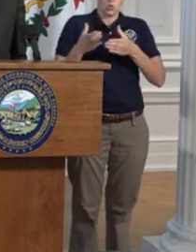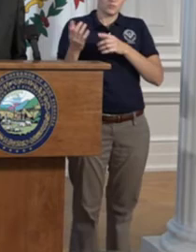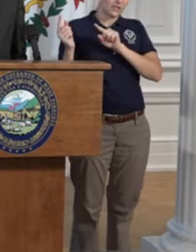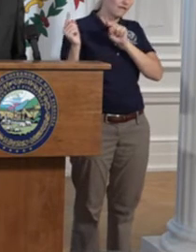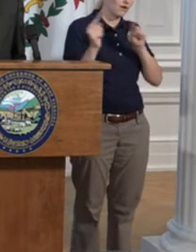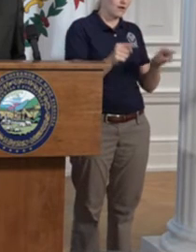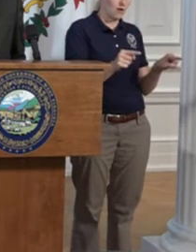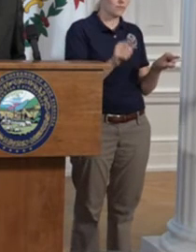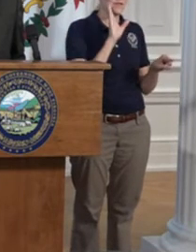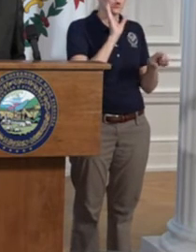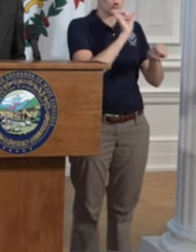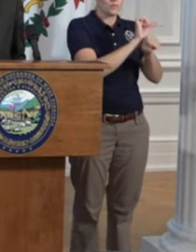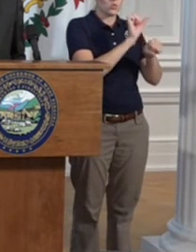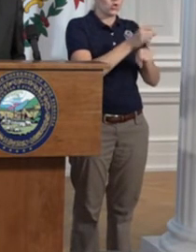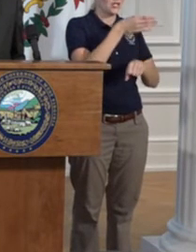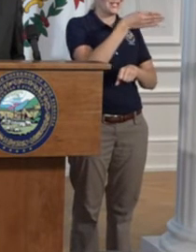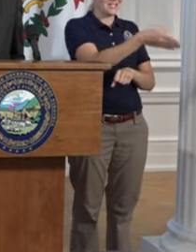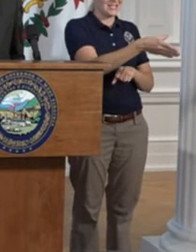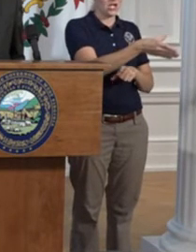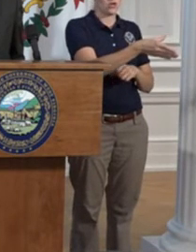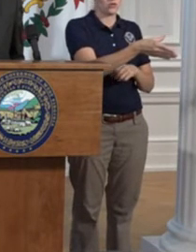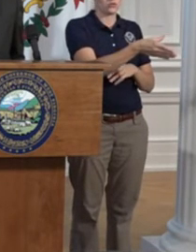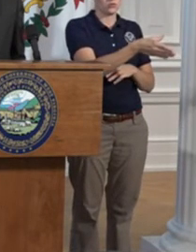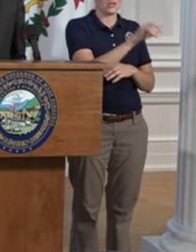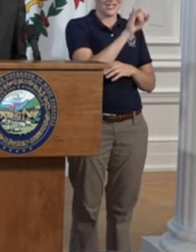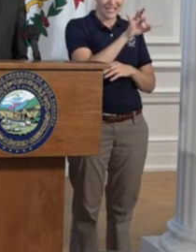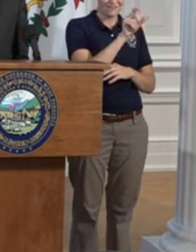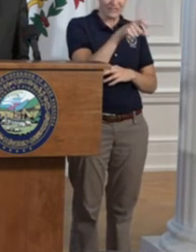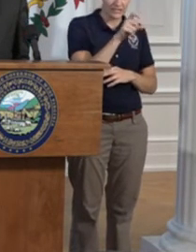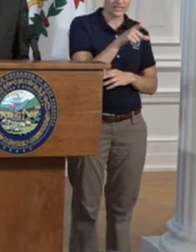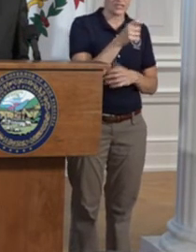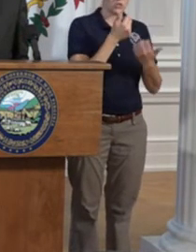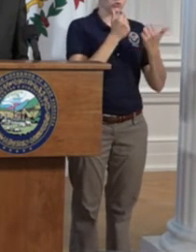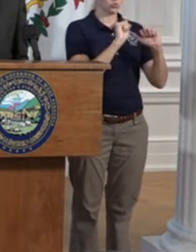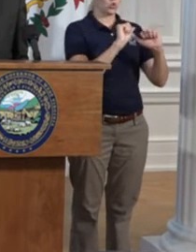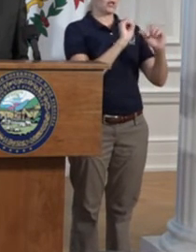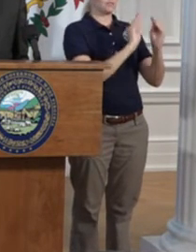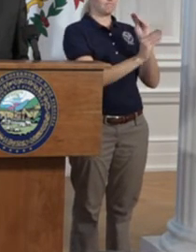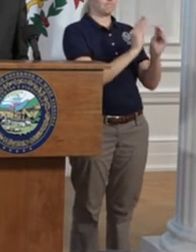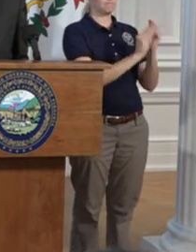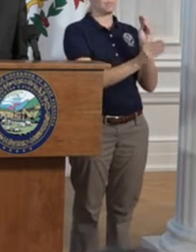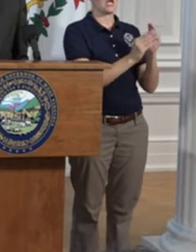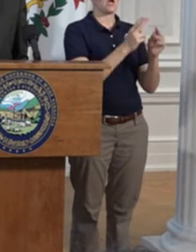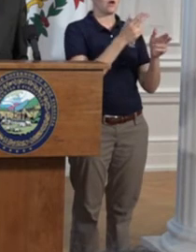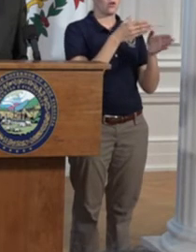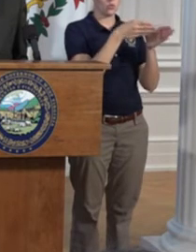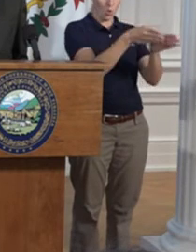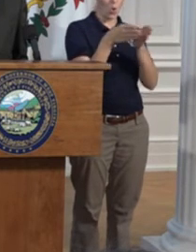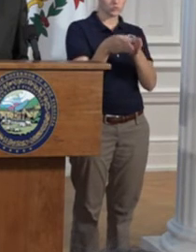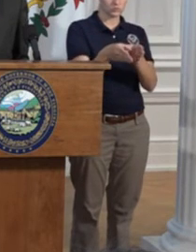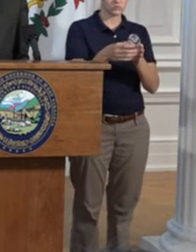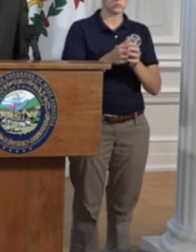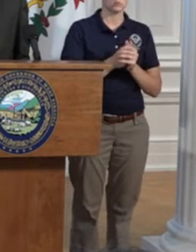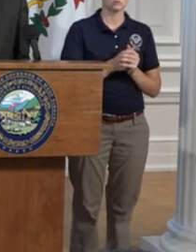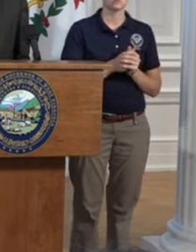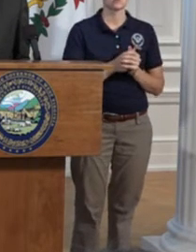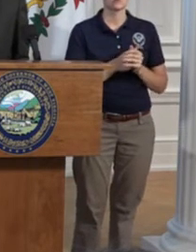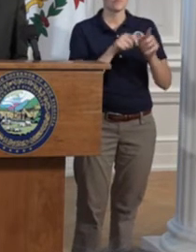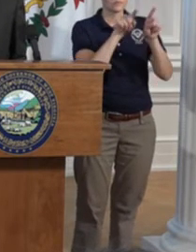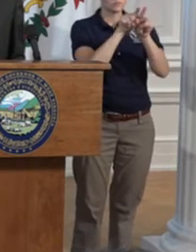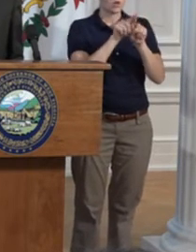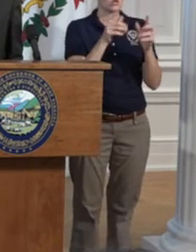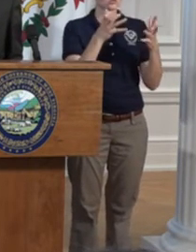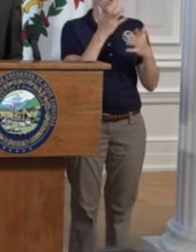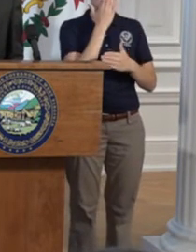they'll be working there as long as we need them to get these roads reconstructed. I'd also like to thank our